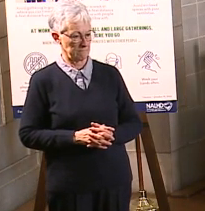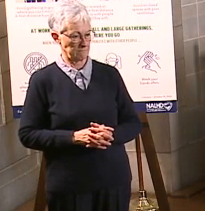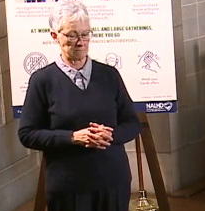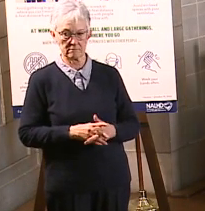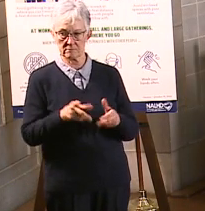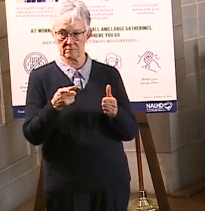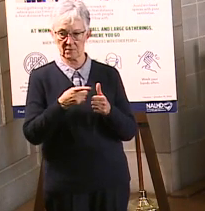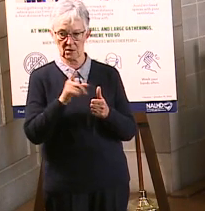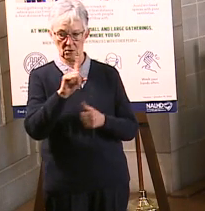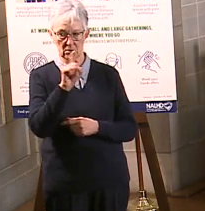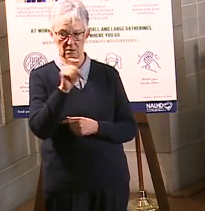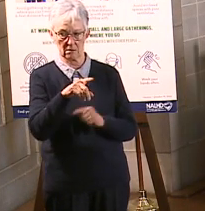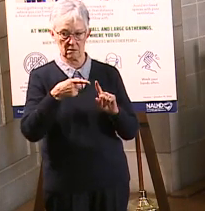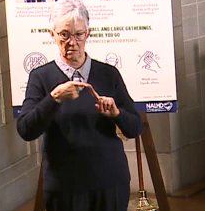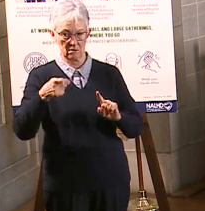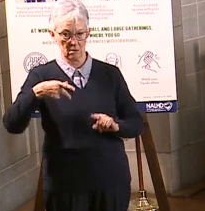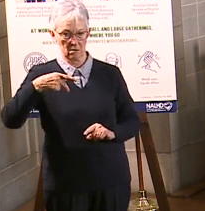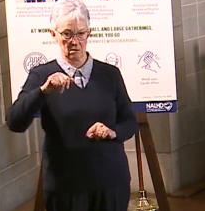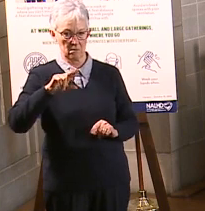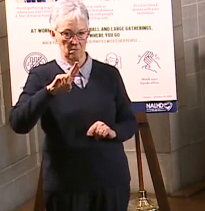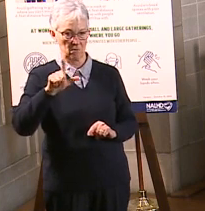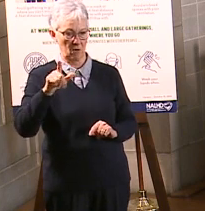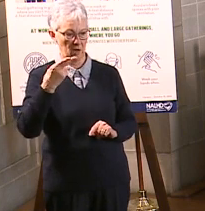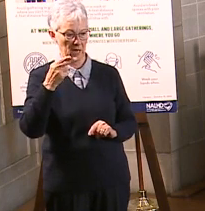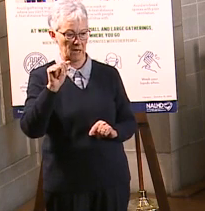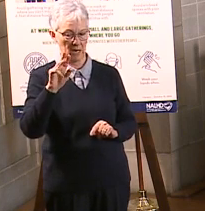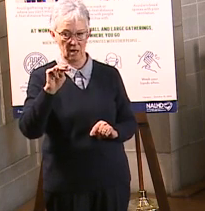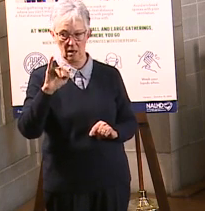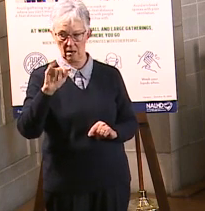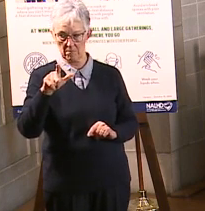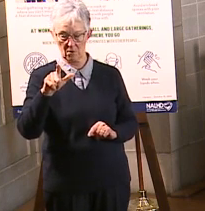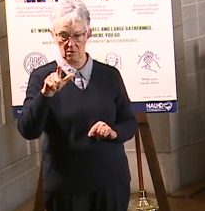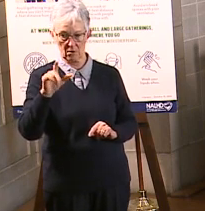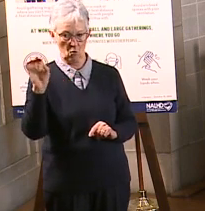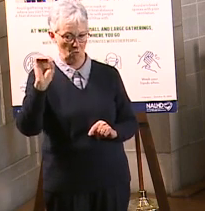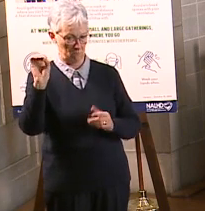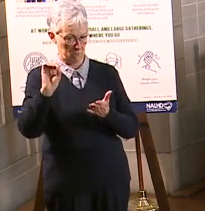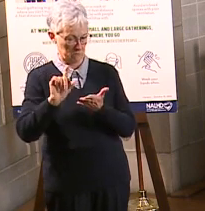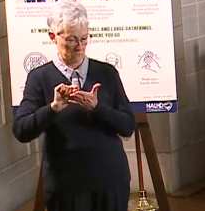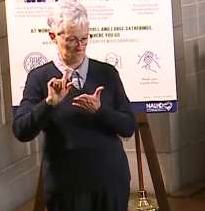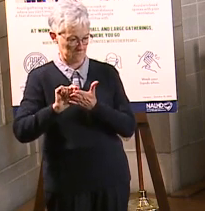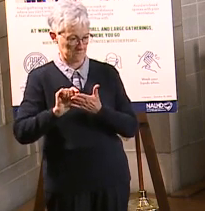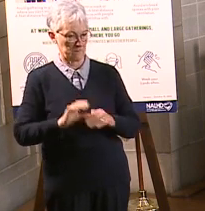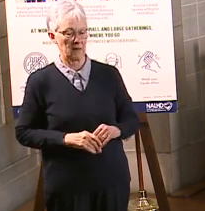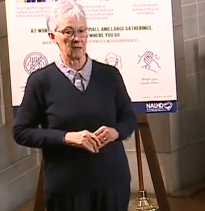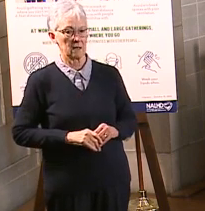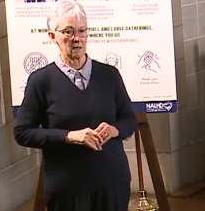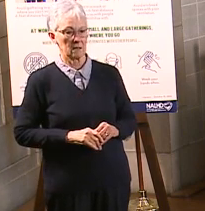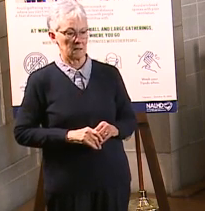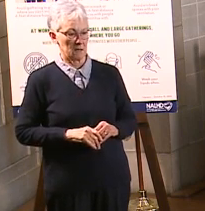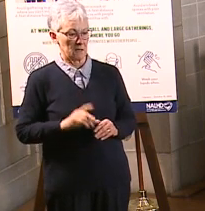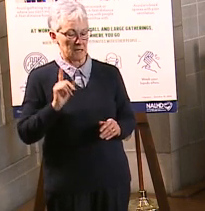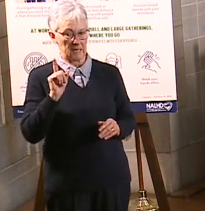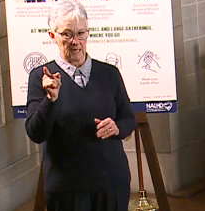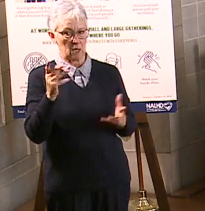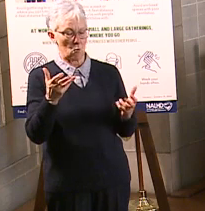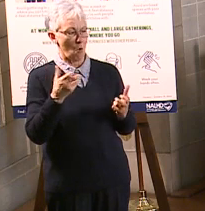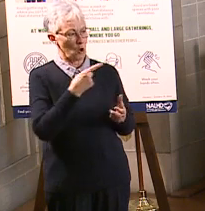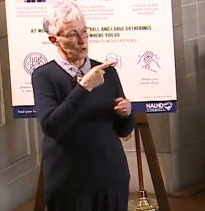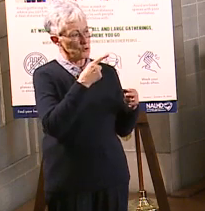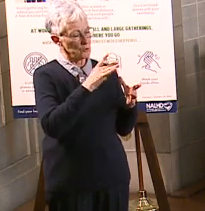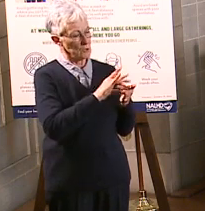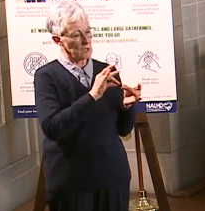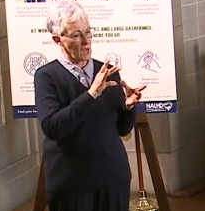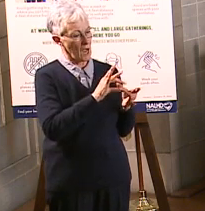So the first question comes from Paul Hamill at the Omaha World Herald. He would like you to comment on concerns that your transfer of money into the cash reserve to trigger